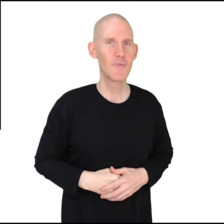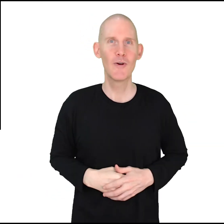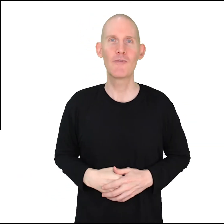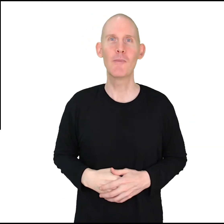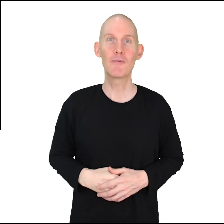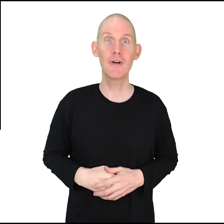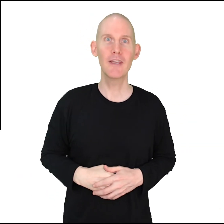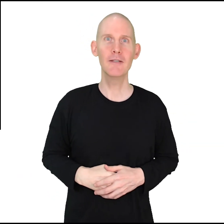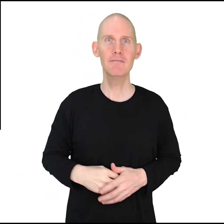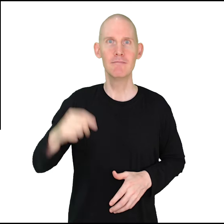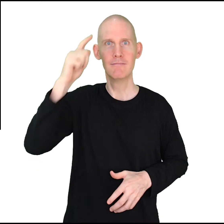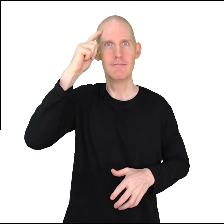From the front again.